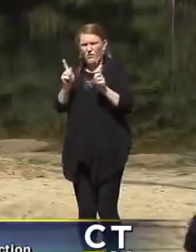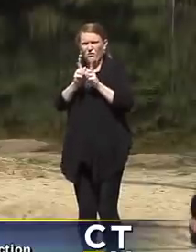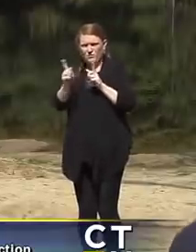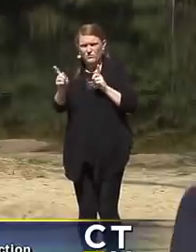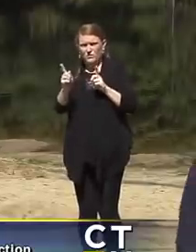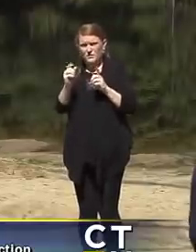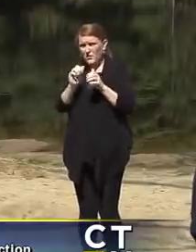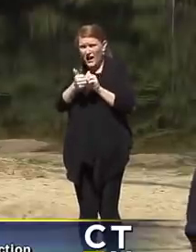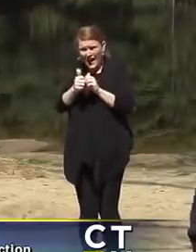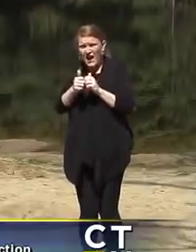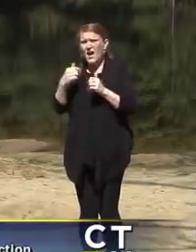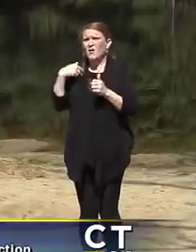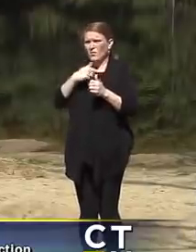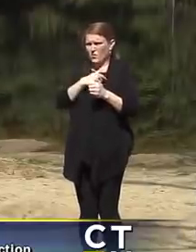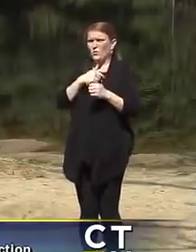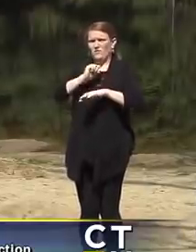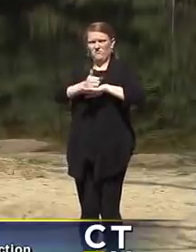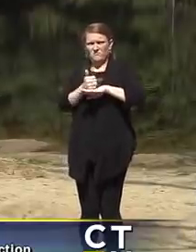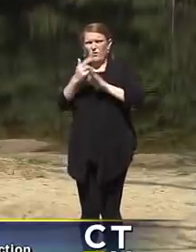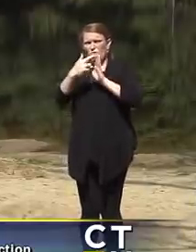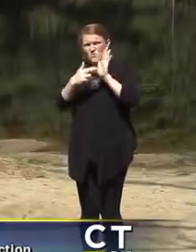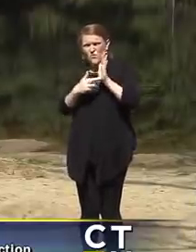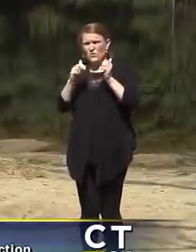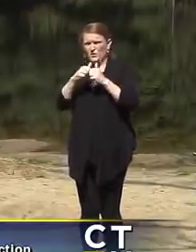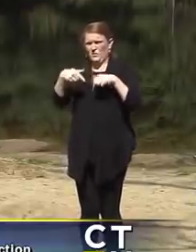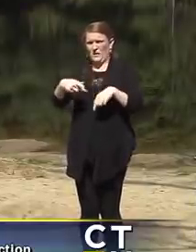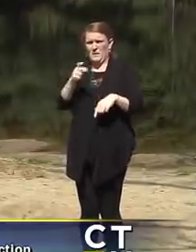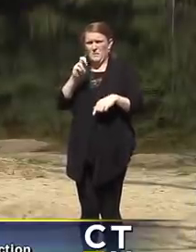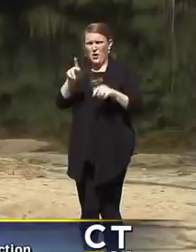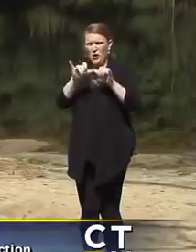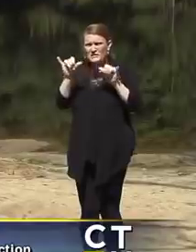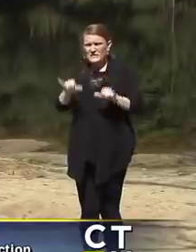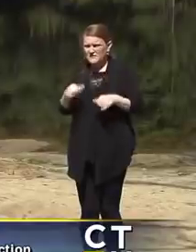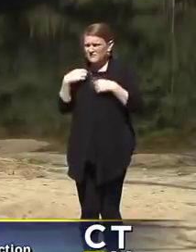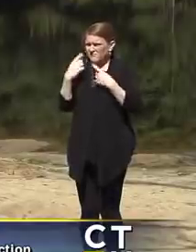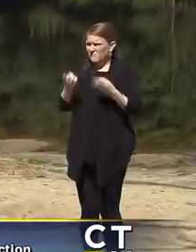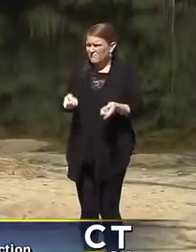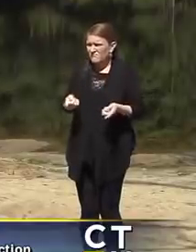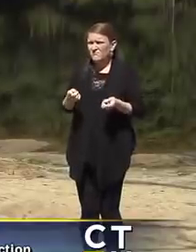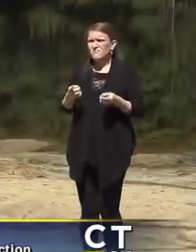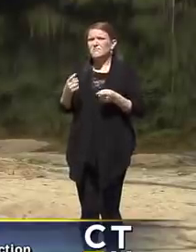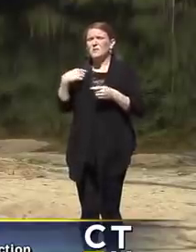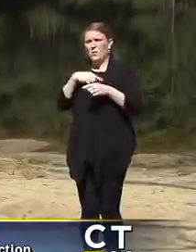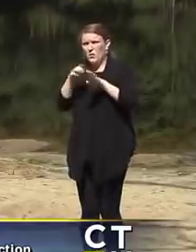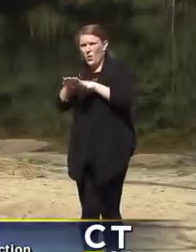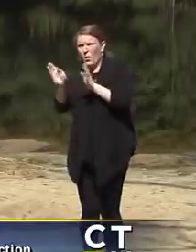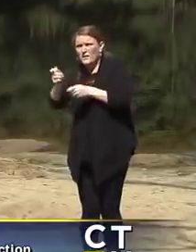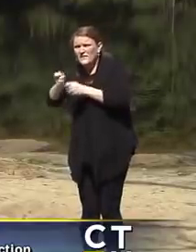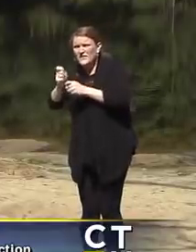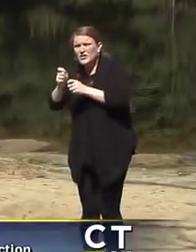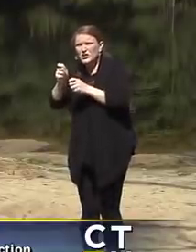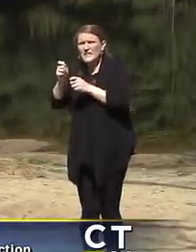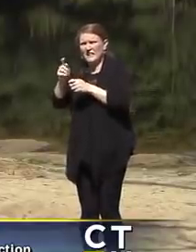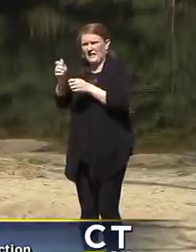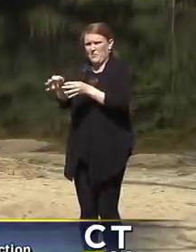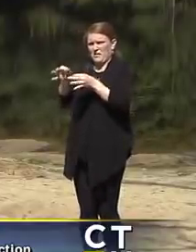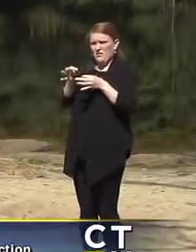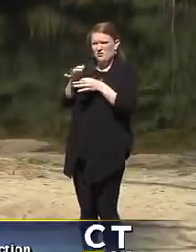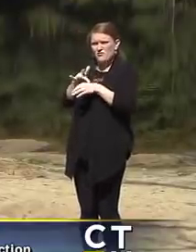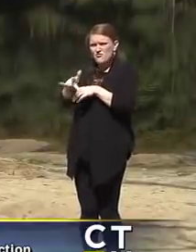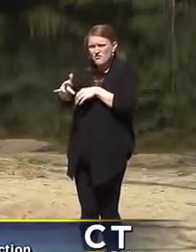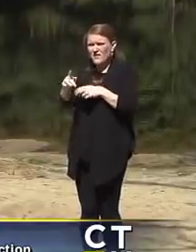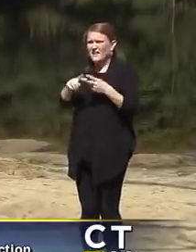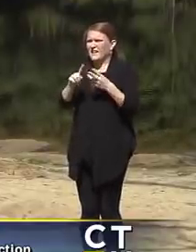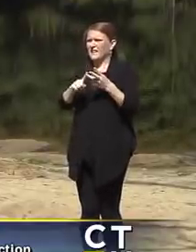that through our park system over these last several weeks, opening up inland fishing season early, changing some of our operations